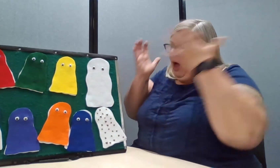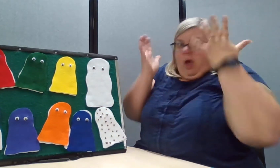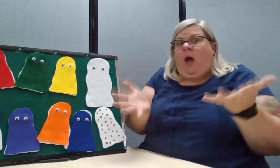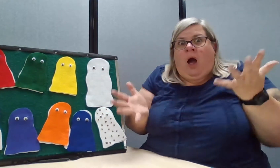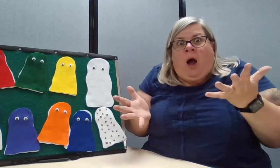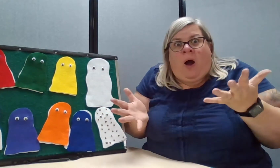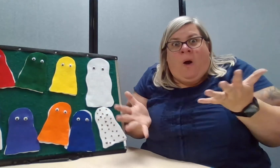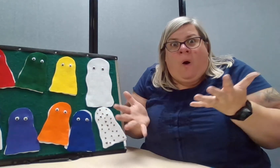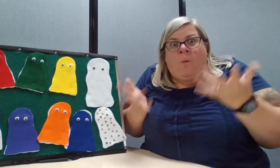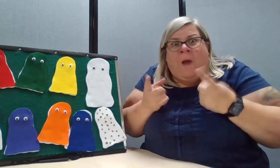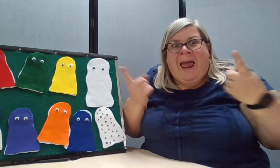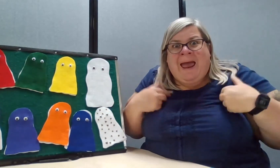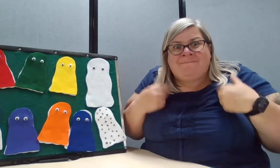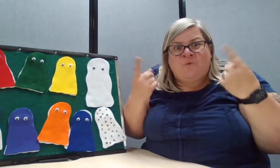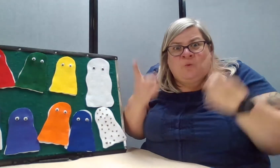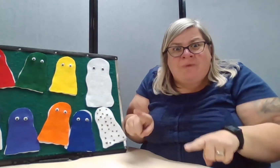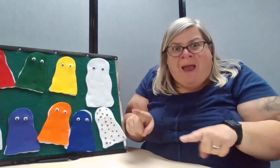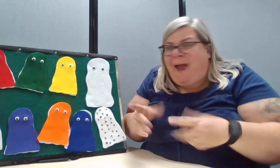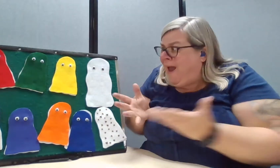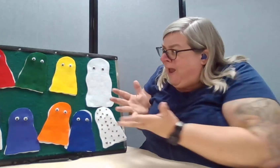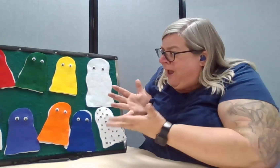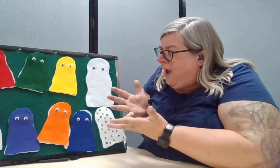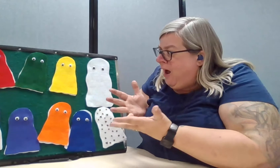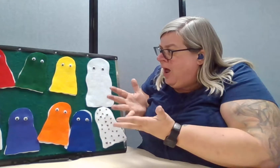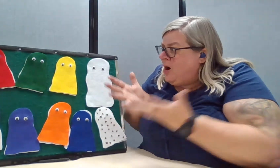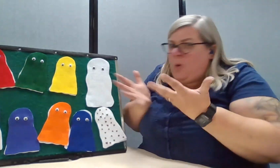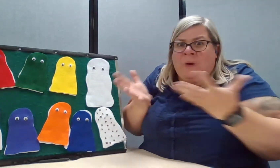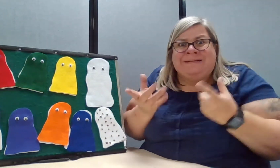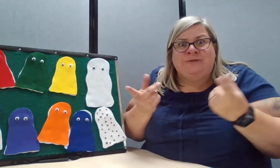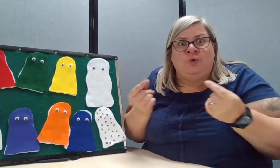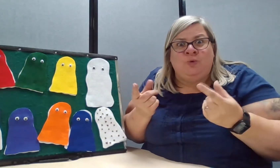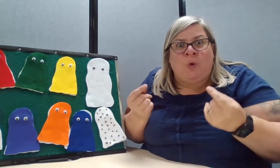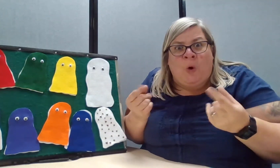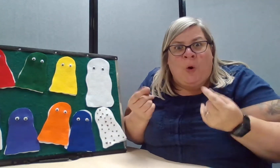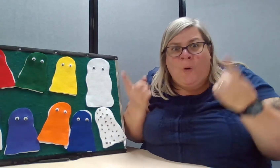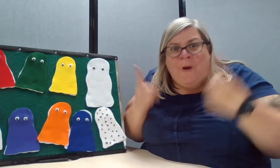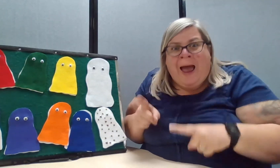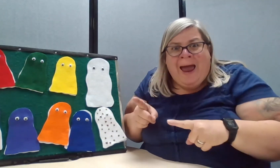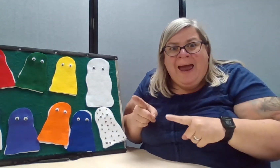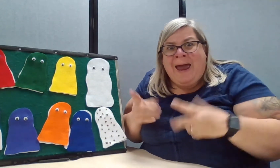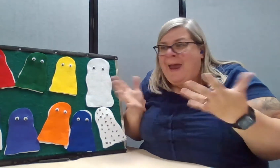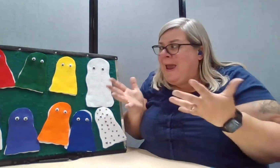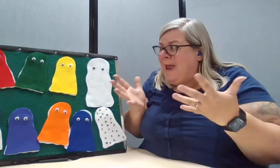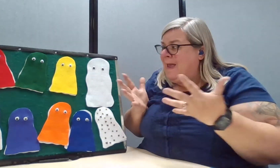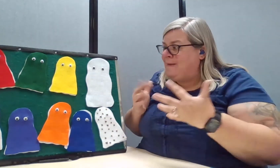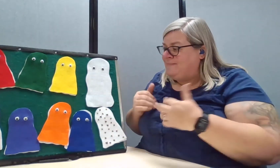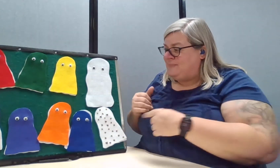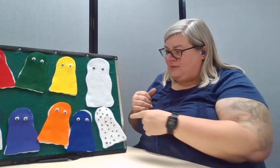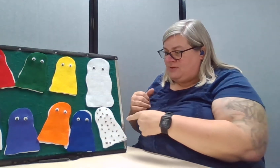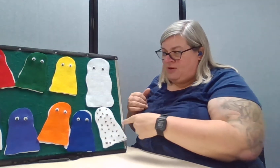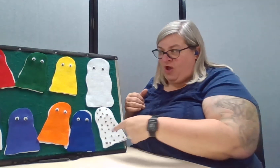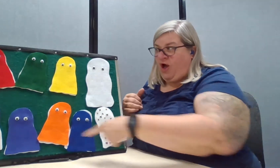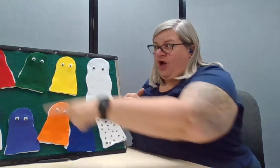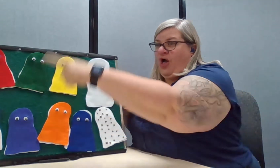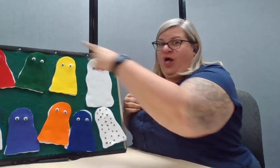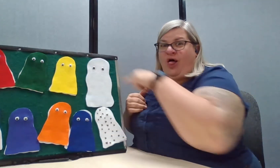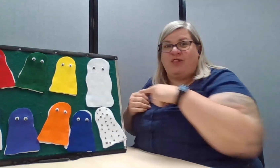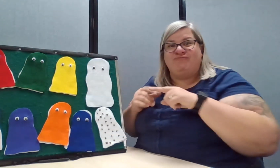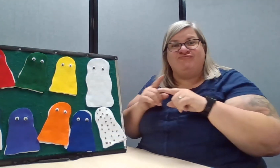Oh, little ghosts, what happened? What did you do? So all the